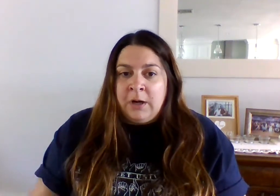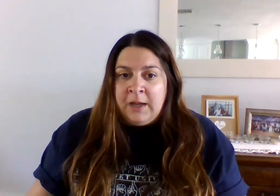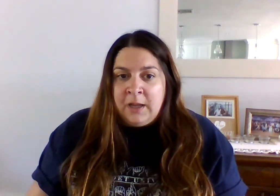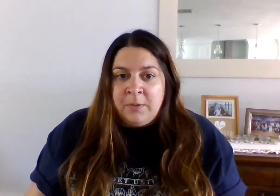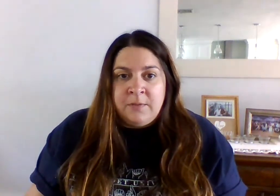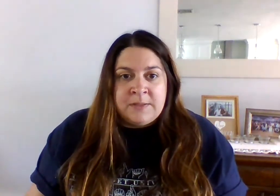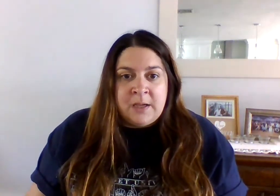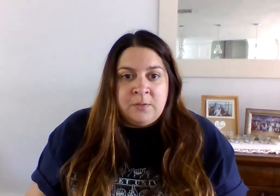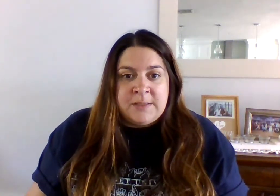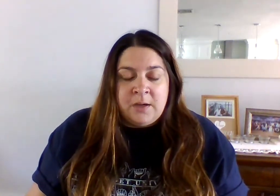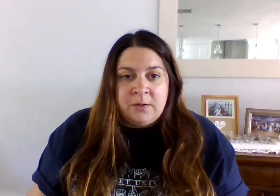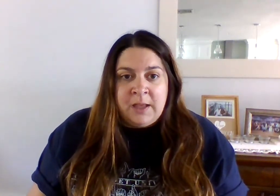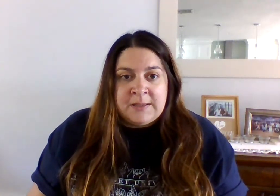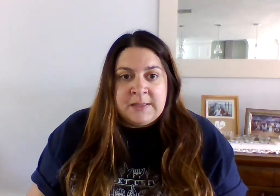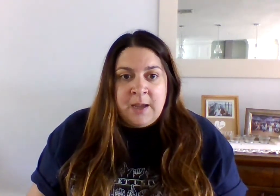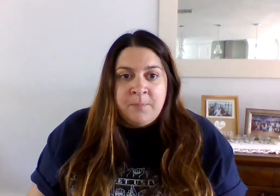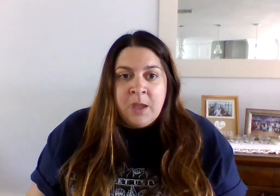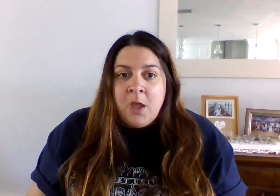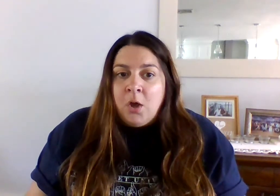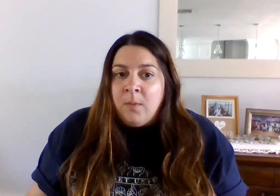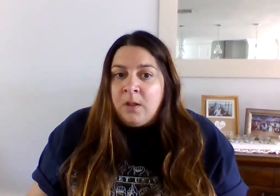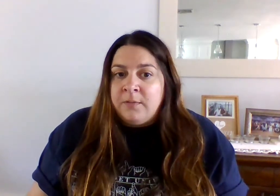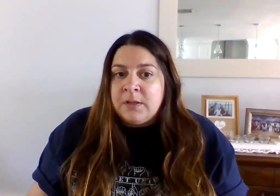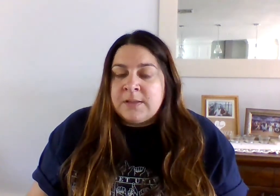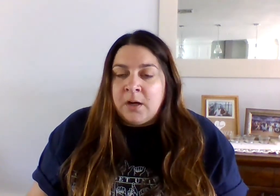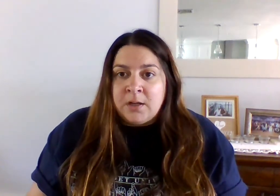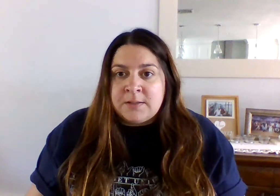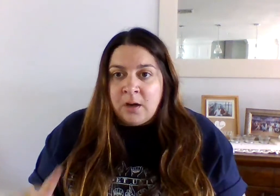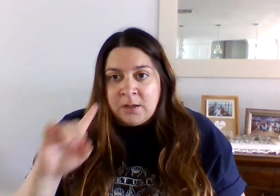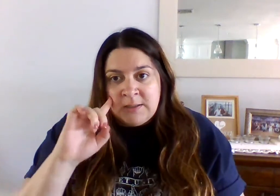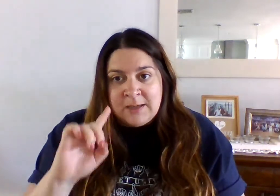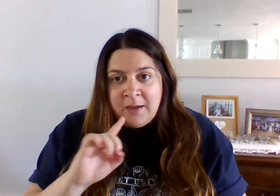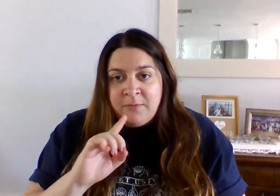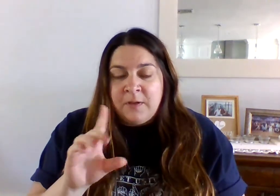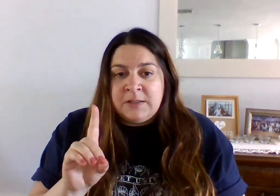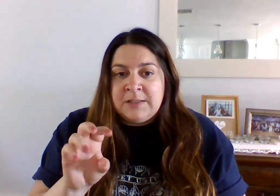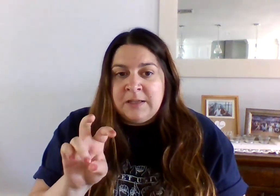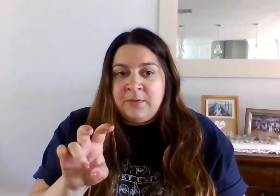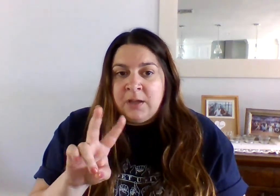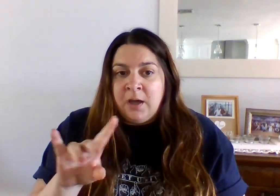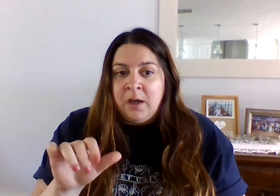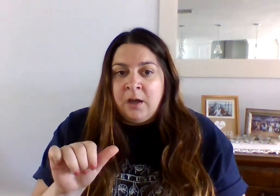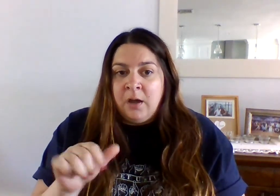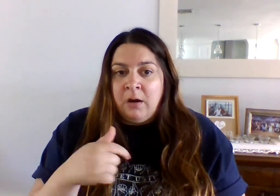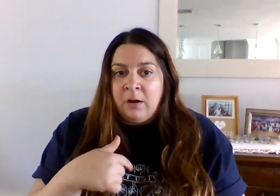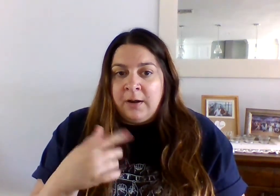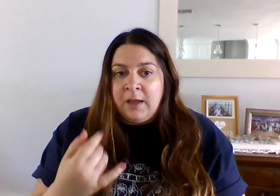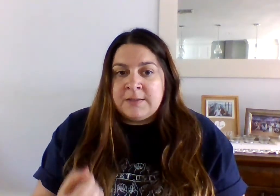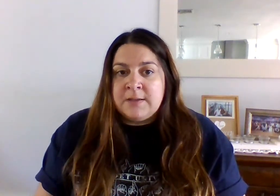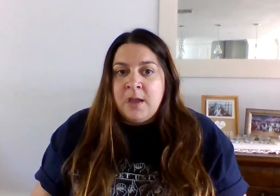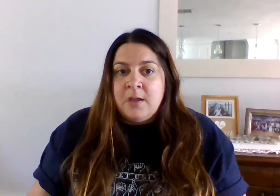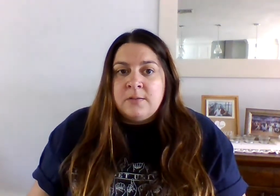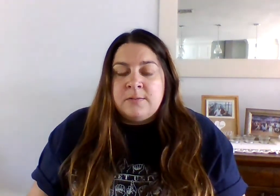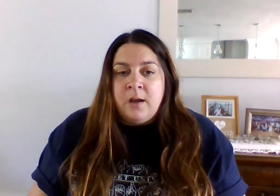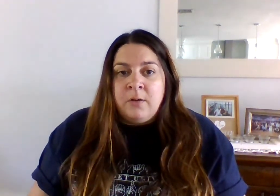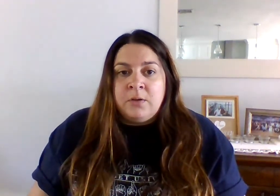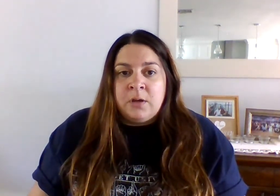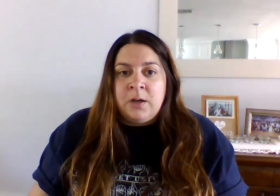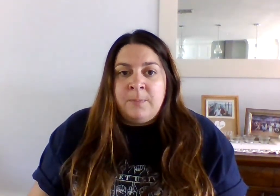Ricori, I believe is how you say her last name. All of these artists are deaf Devia artists. So you're going to